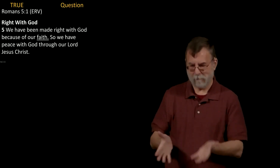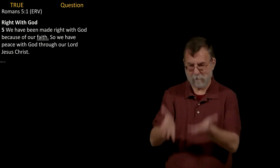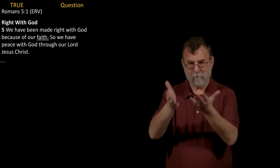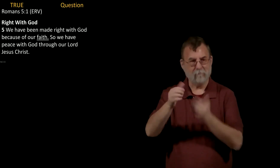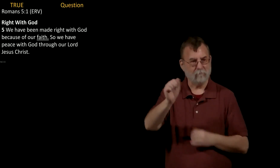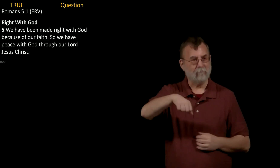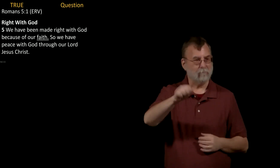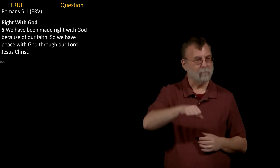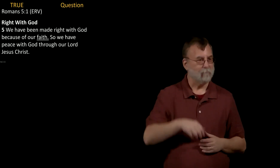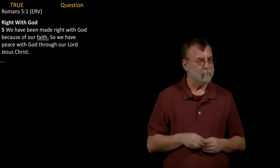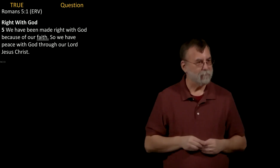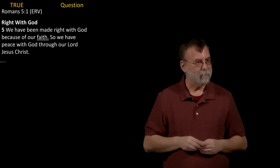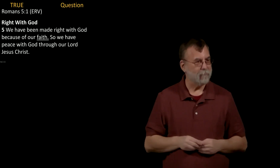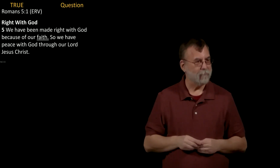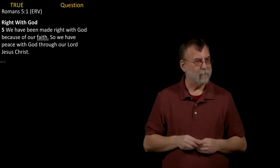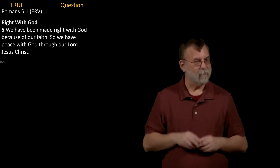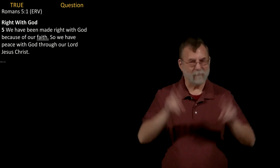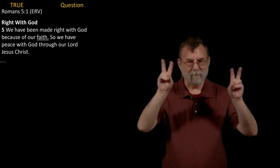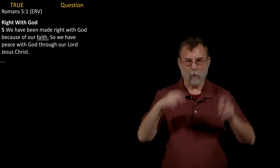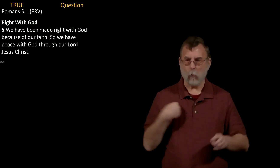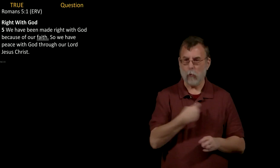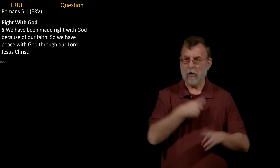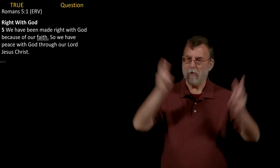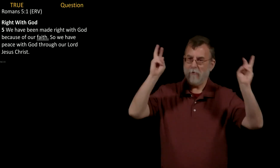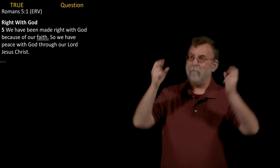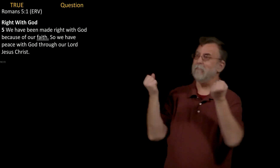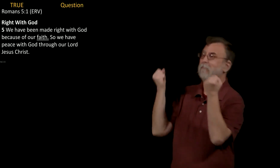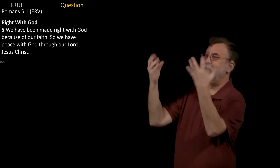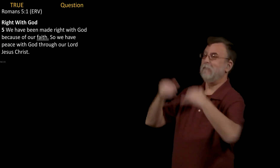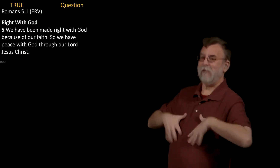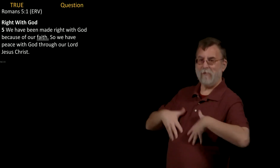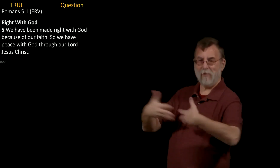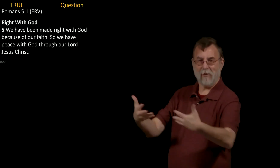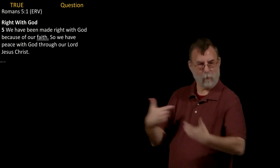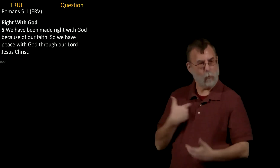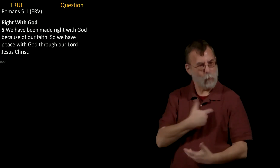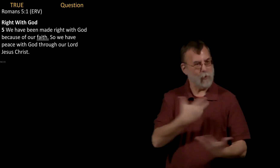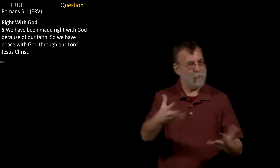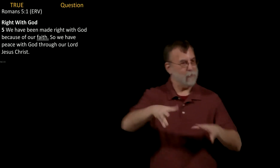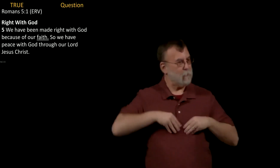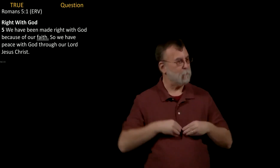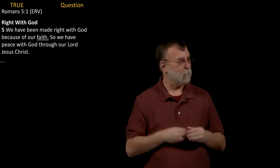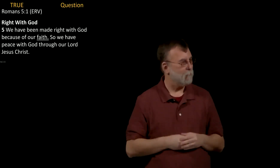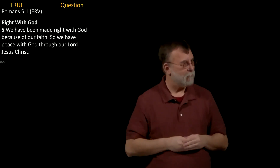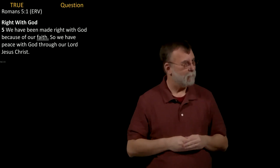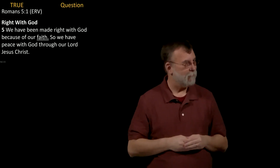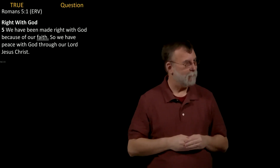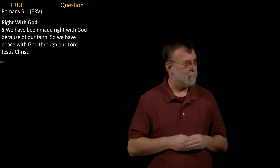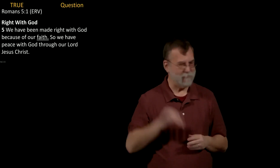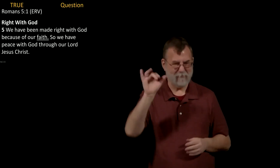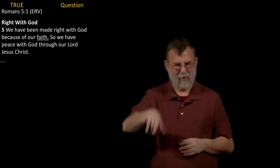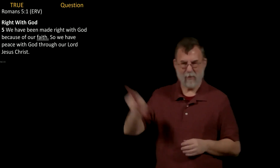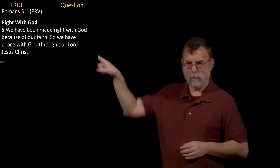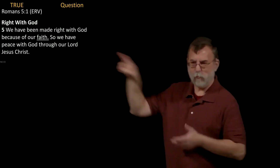cross, and God saves us. And we sign, we lift ourselves to